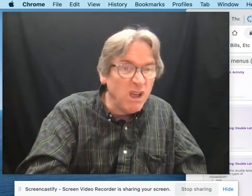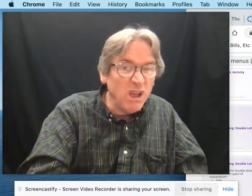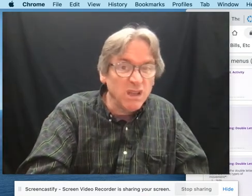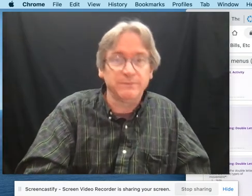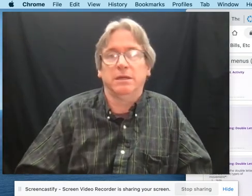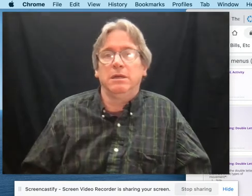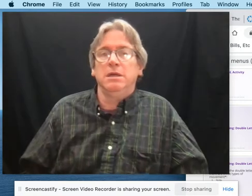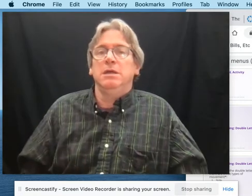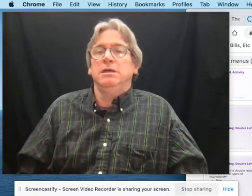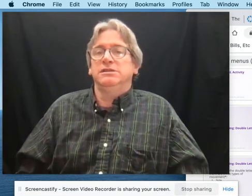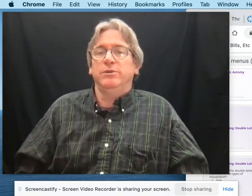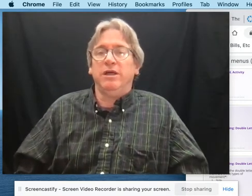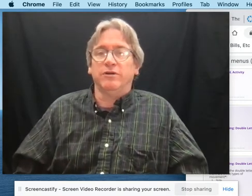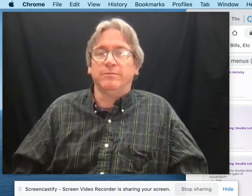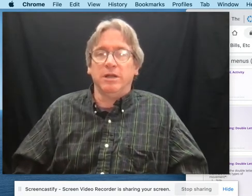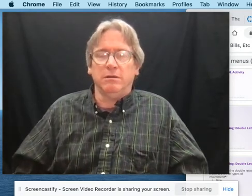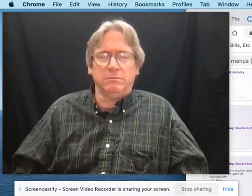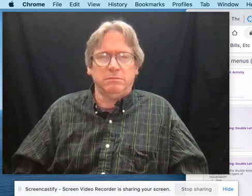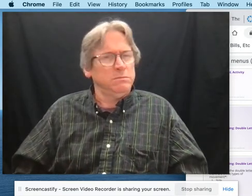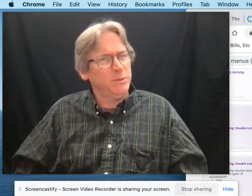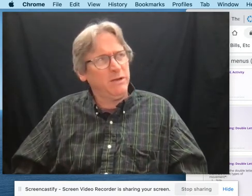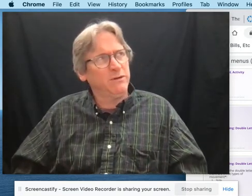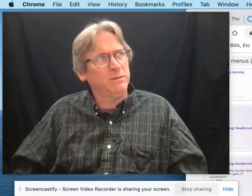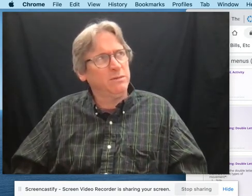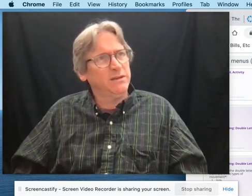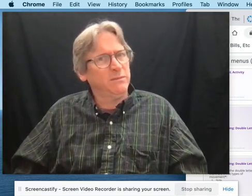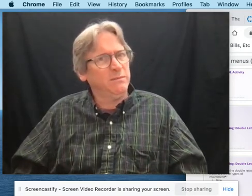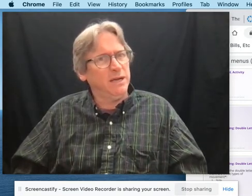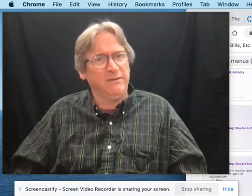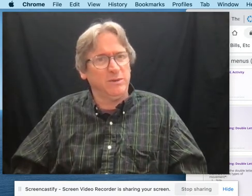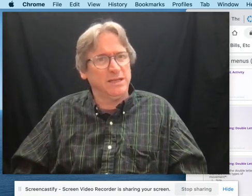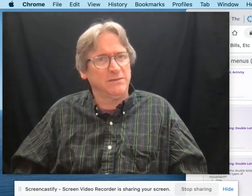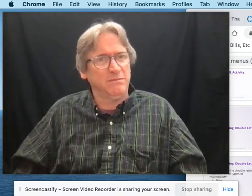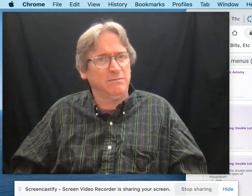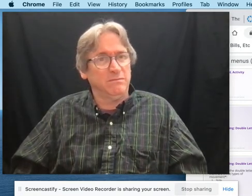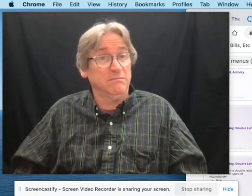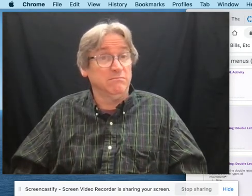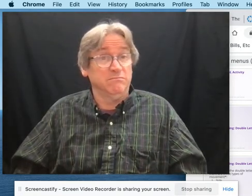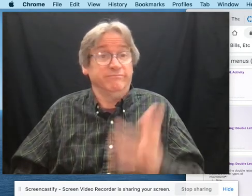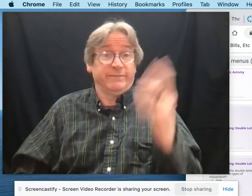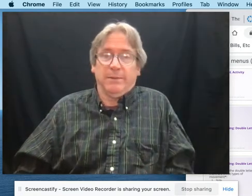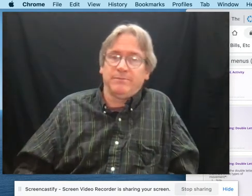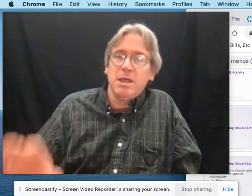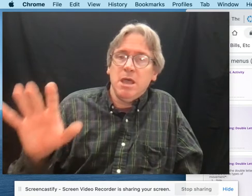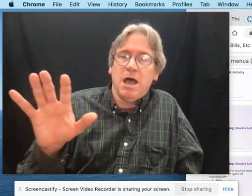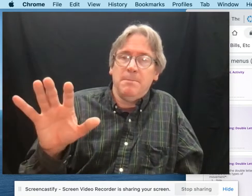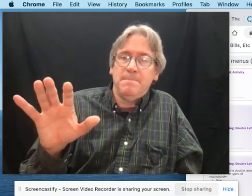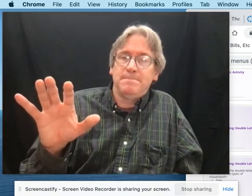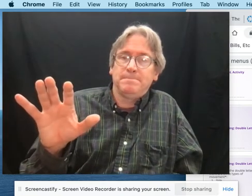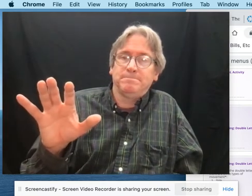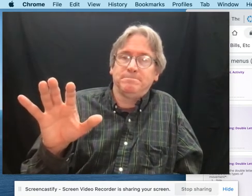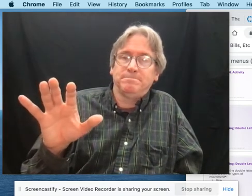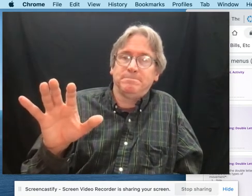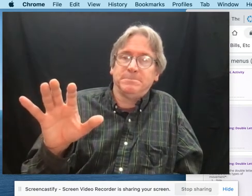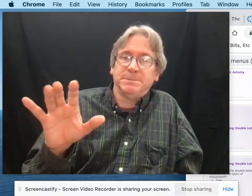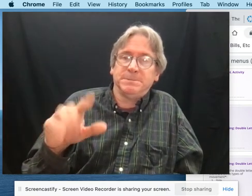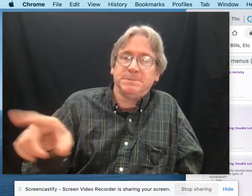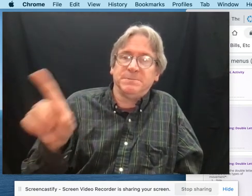Zoe. Zoe Lofgren. No. I don't even know what that's from. Anyway.